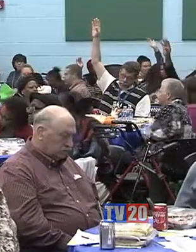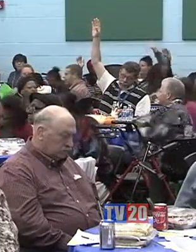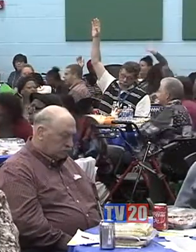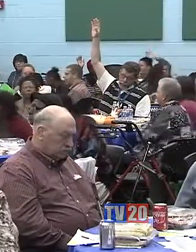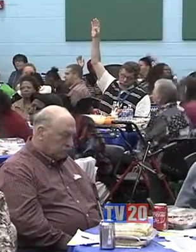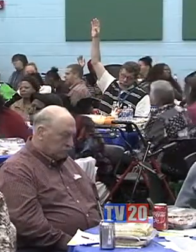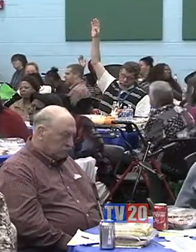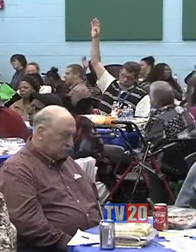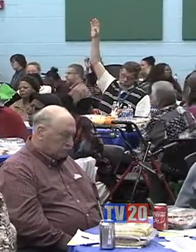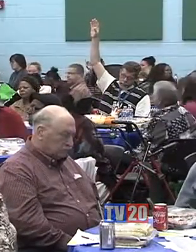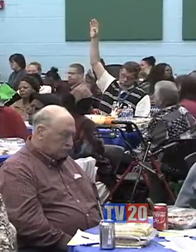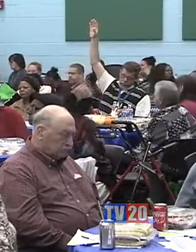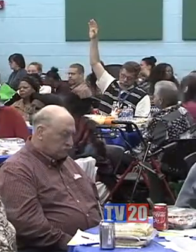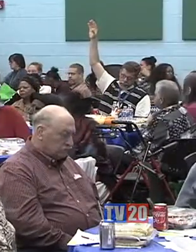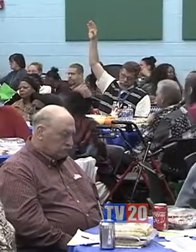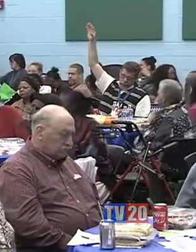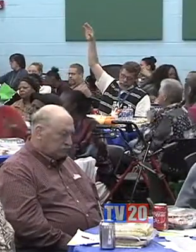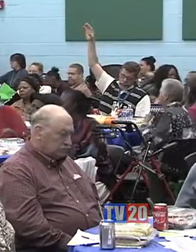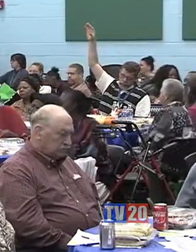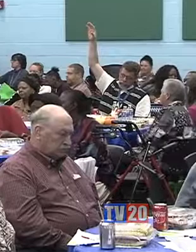at the table, thank you for that.